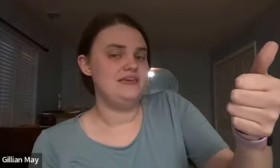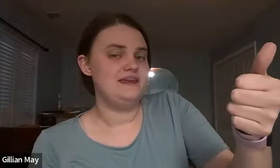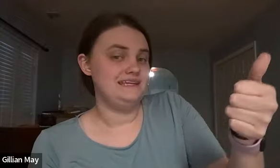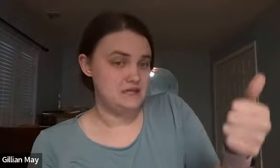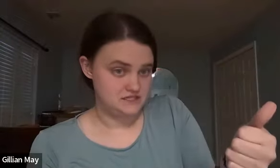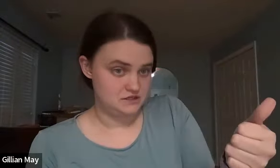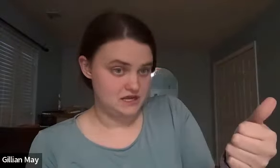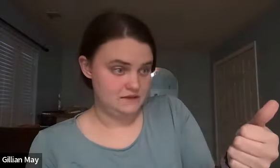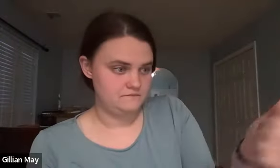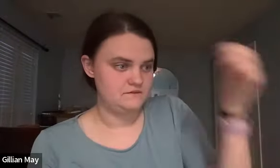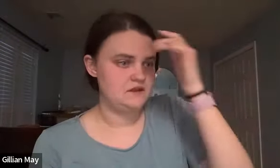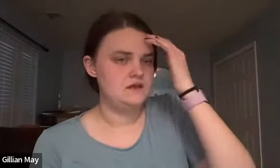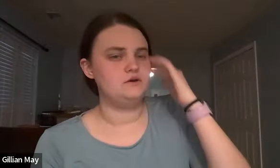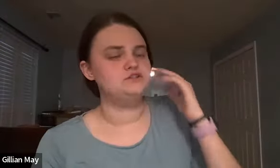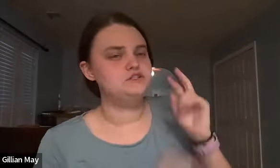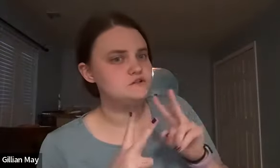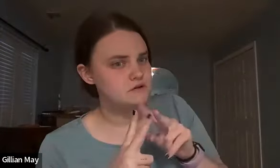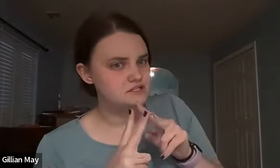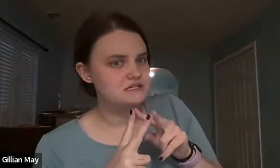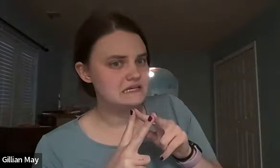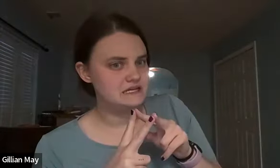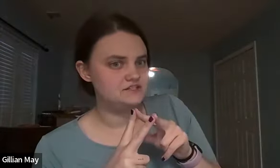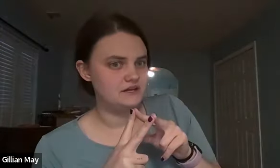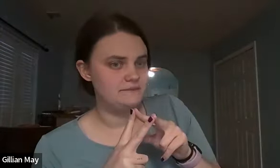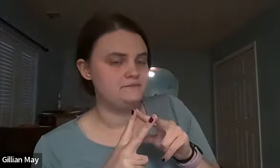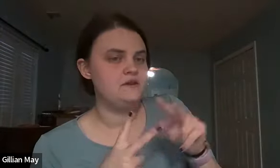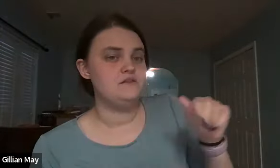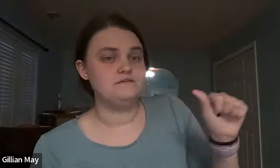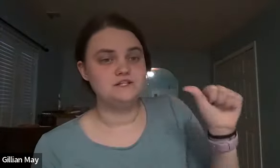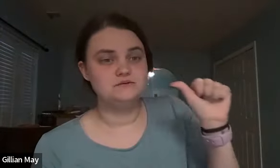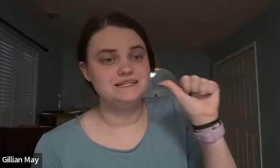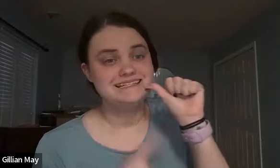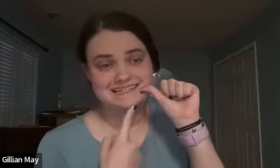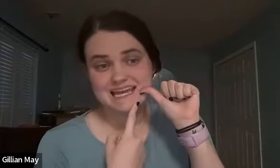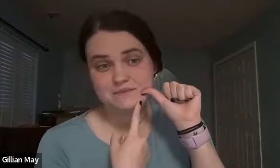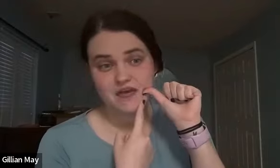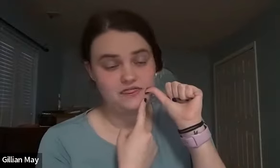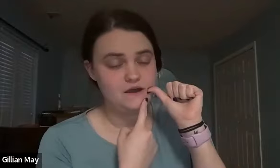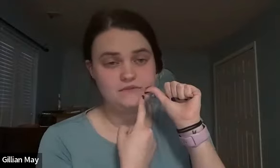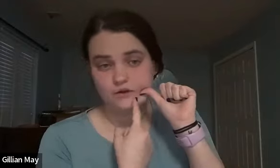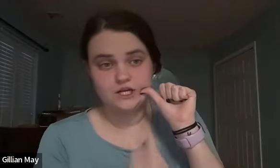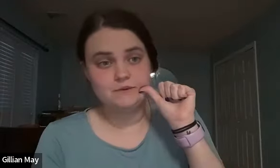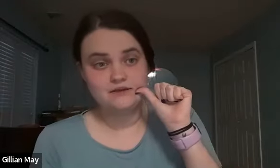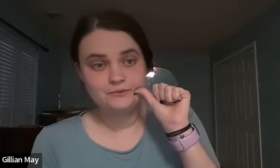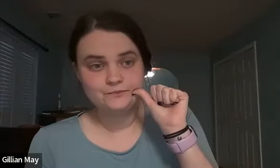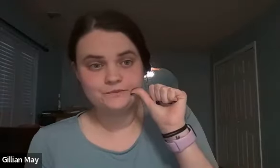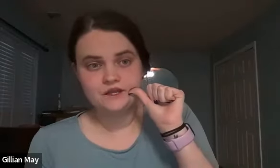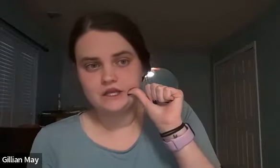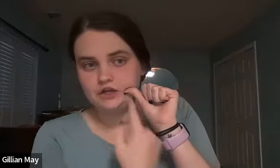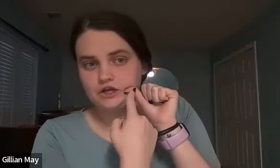then yesterday. There are two ways you can sign yesterday. The first one is that thumb in the corner of your mouth, and you're going to